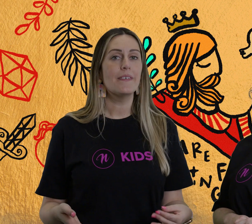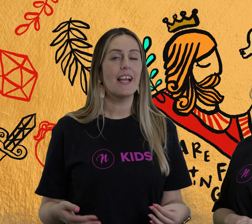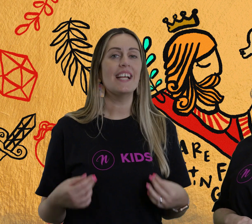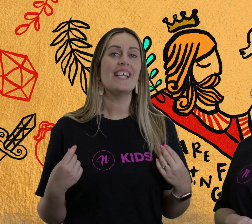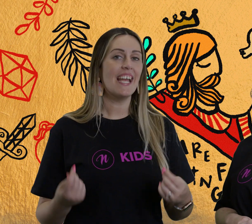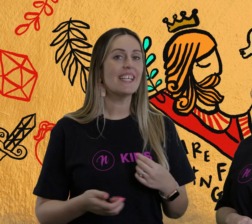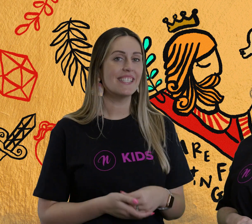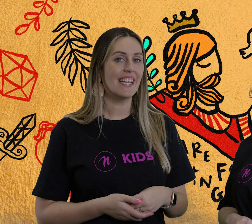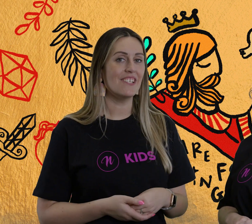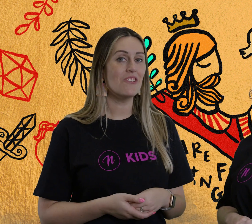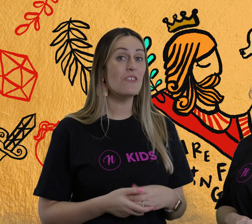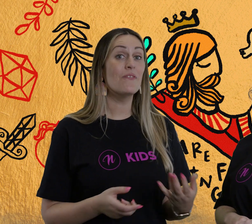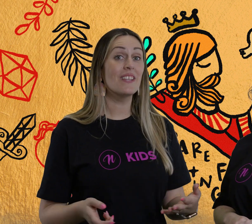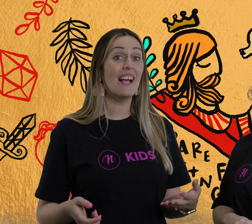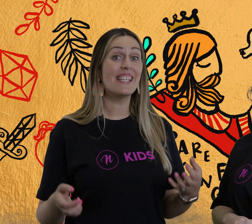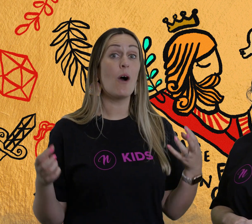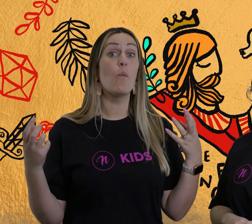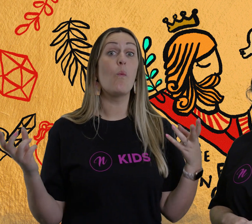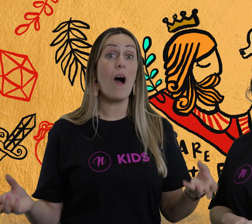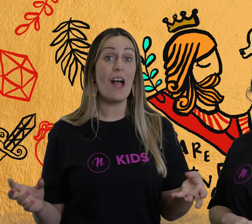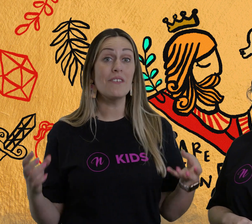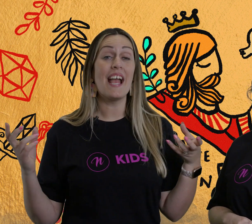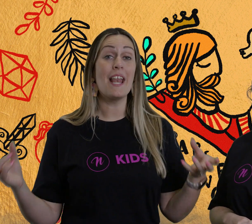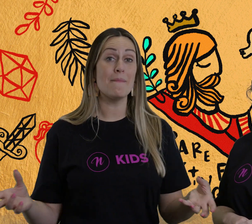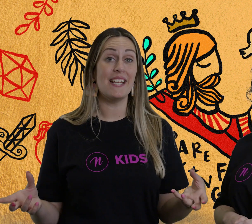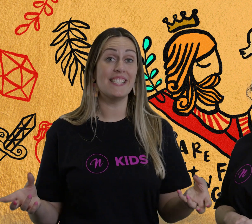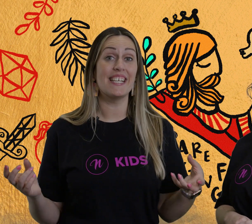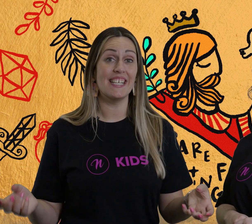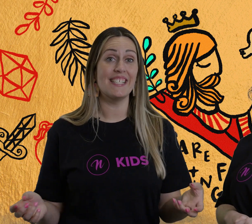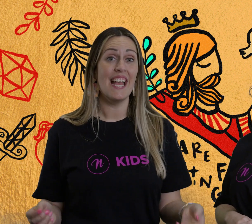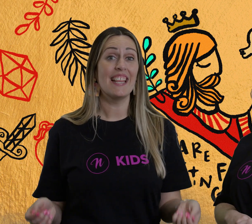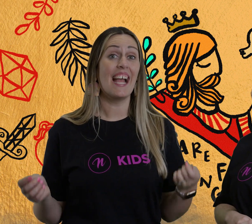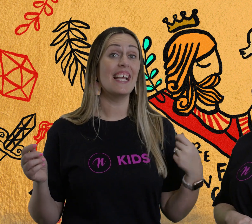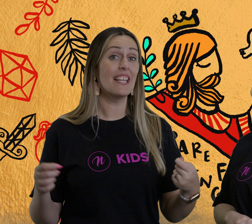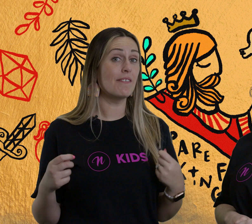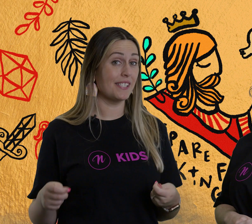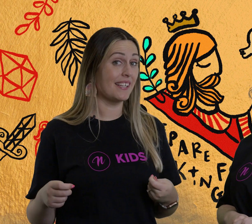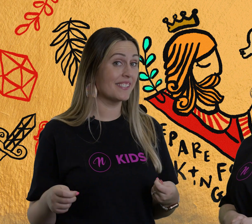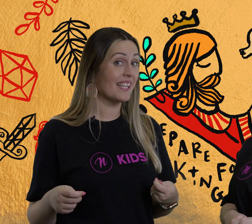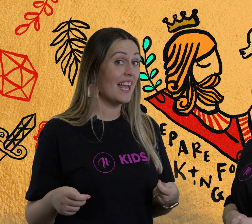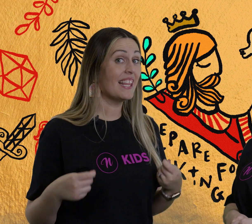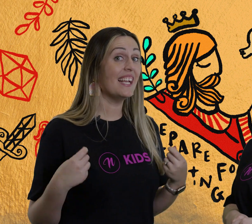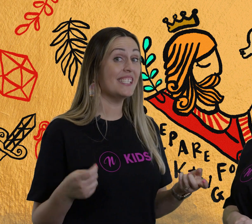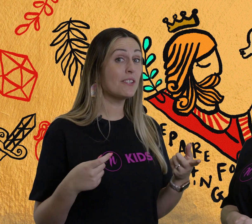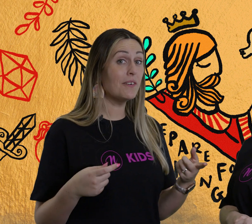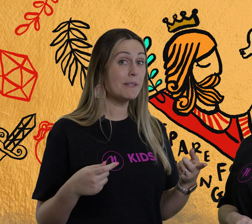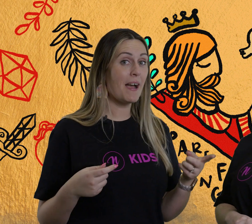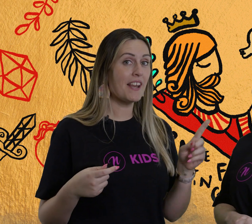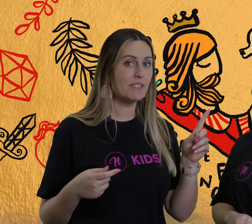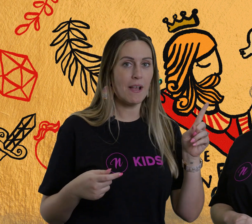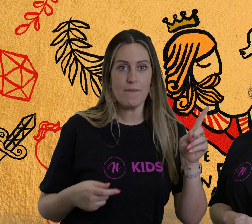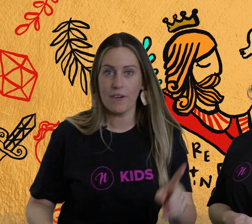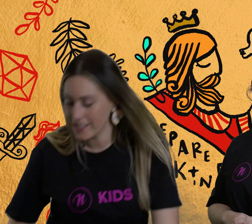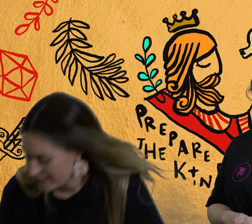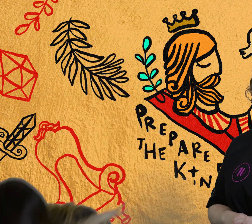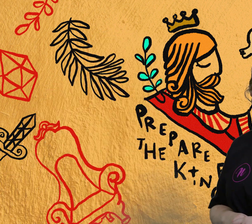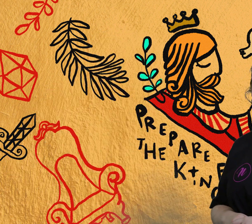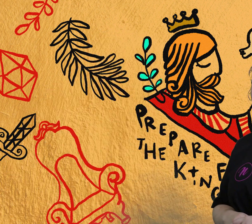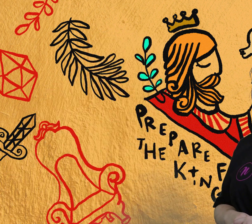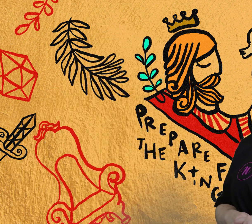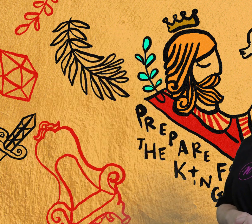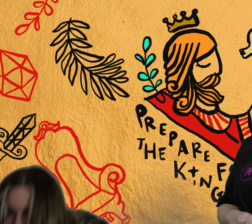stop and take a second, you realize how wild and amazing it is that he loves us, that his thoughts about us, wait for